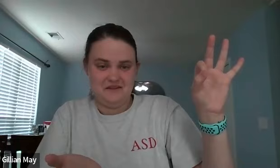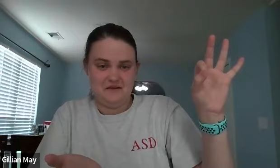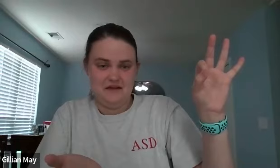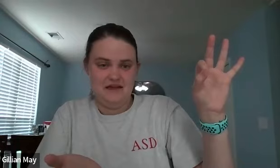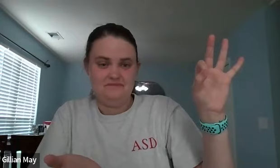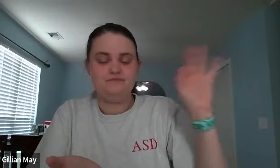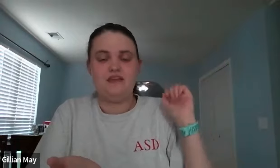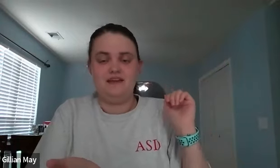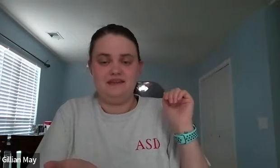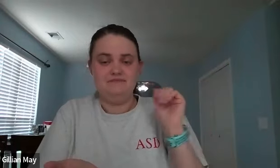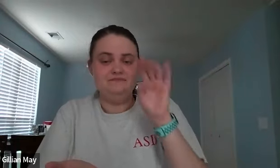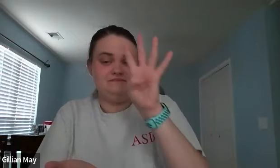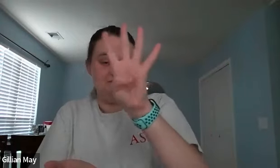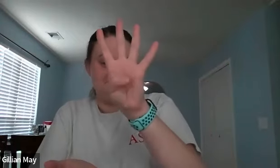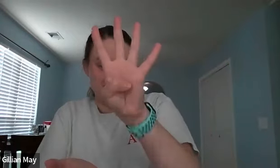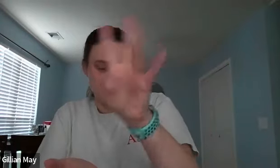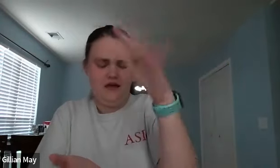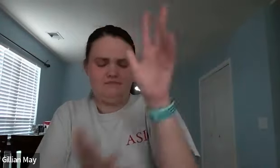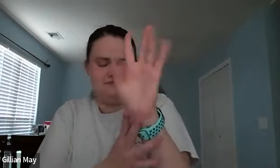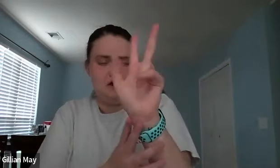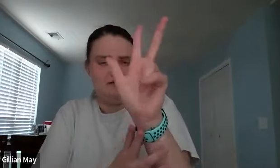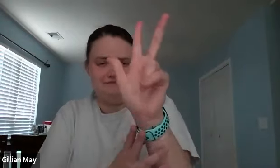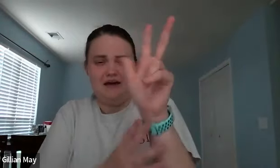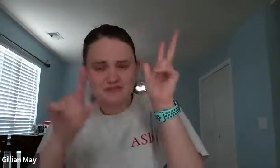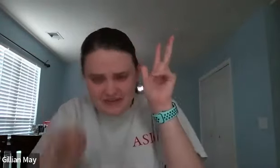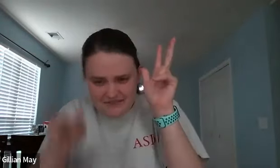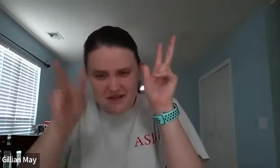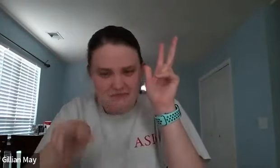All right, again. Sorry, I was looking at the numbers.